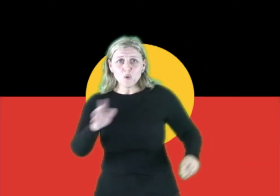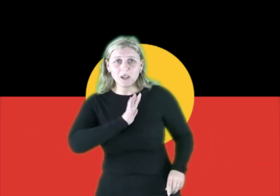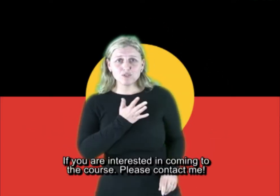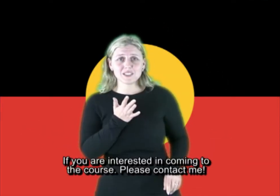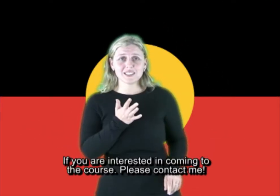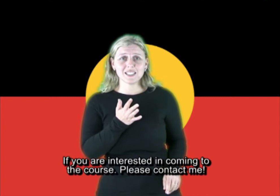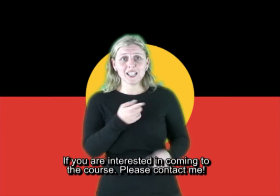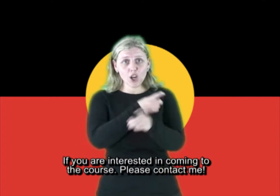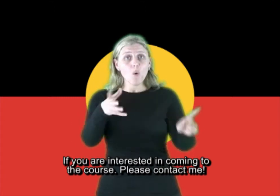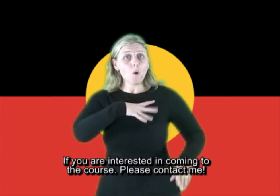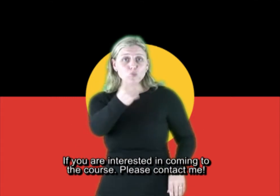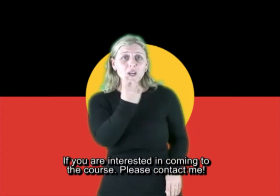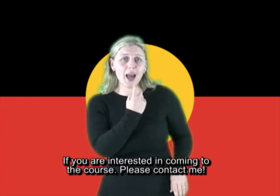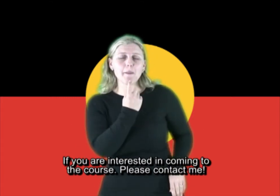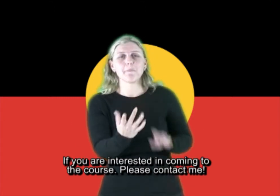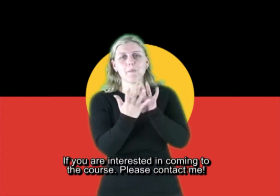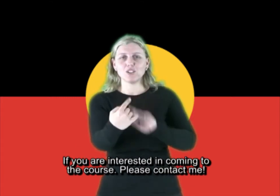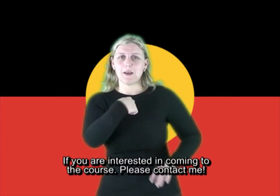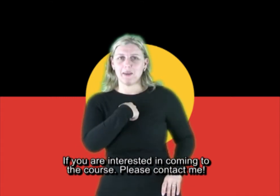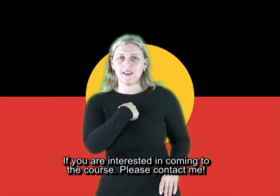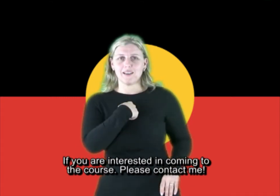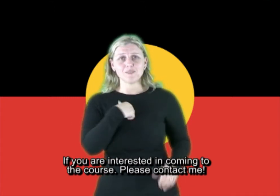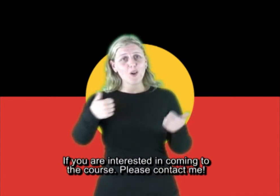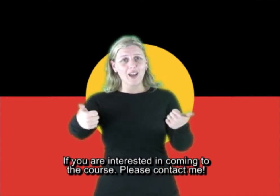If you are interested in coming to the course, please contact me.